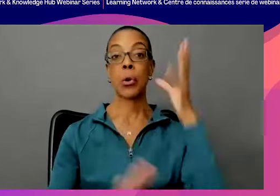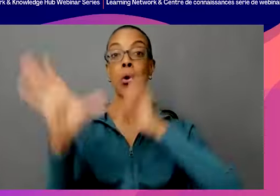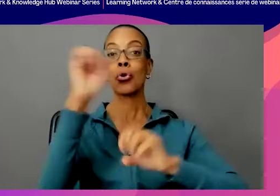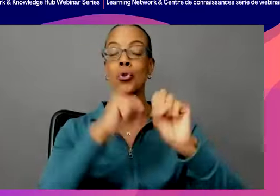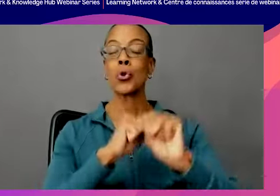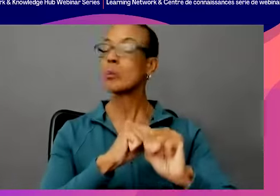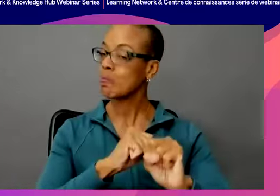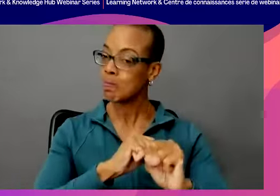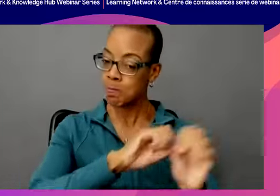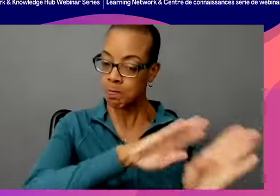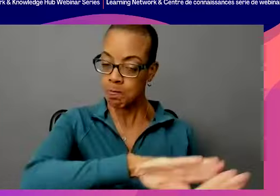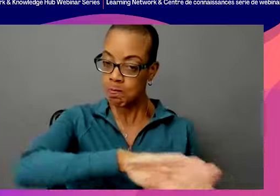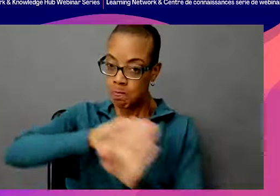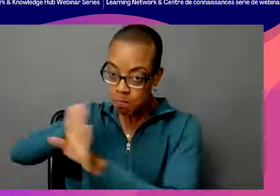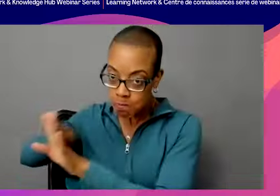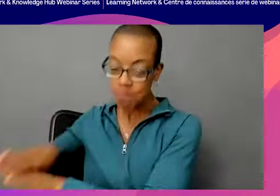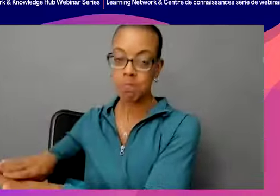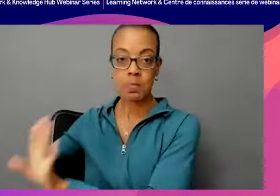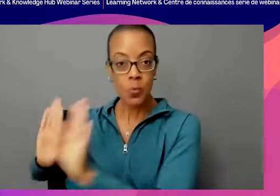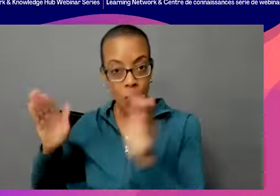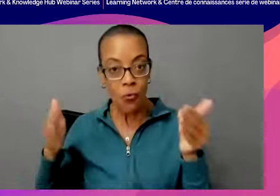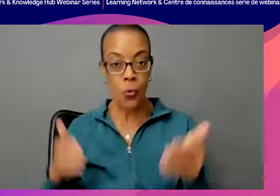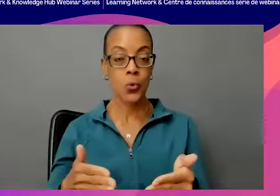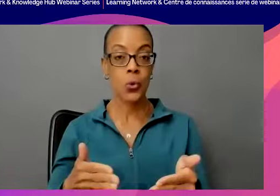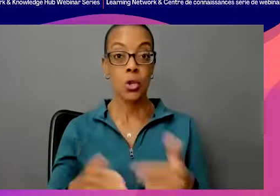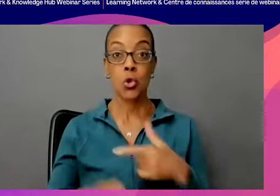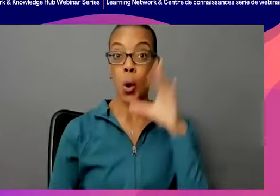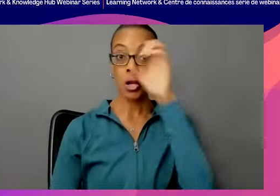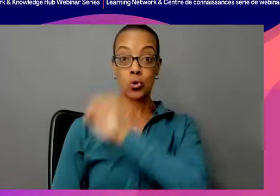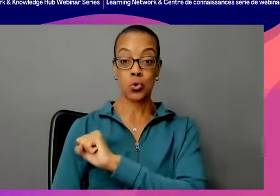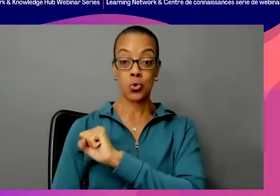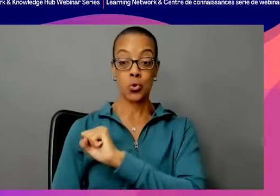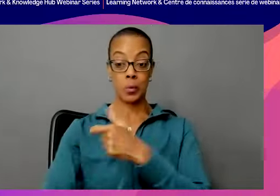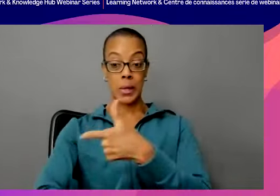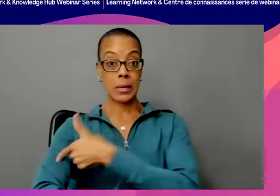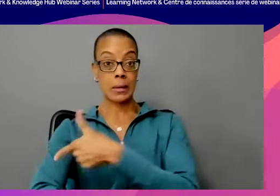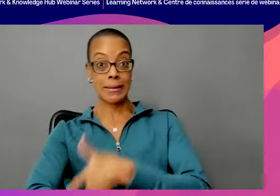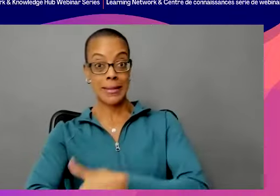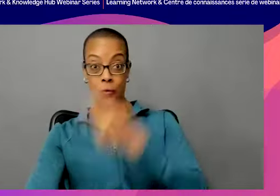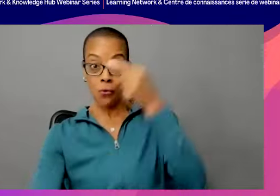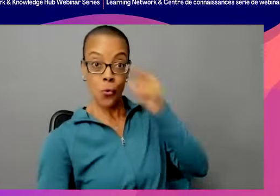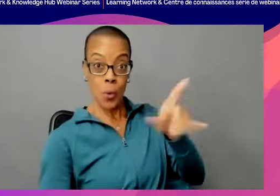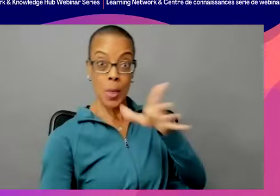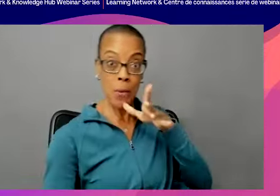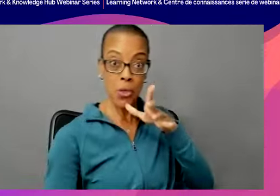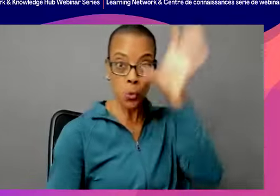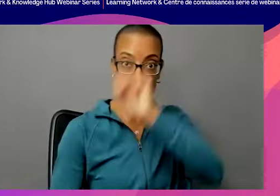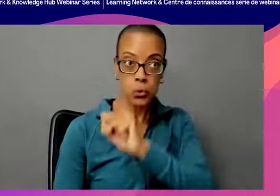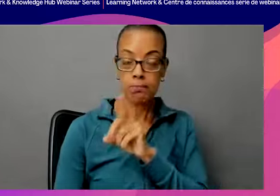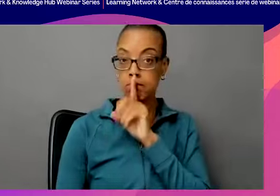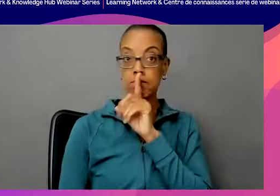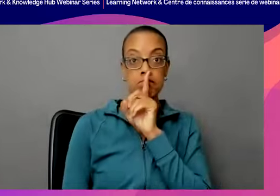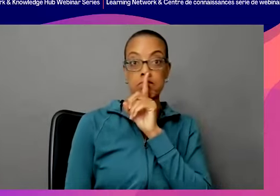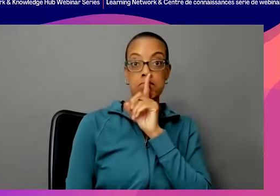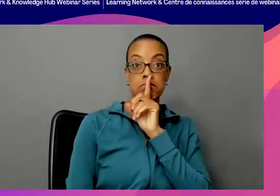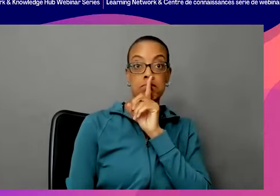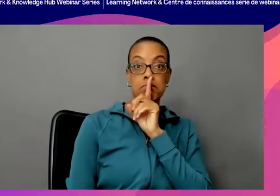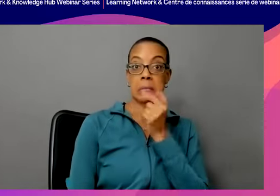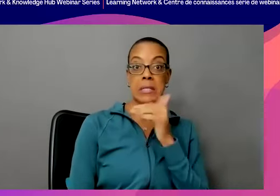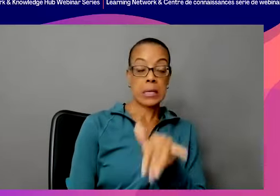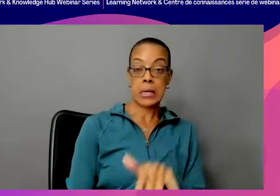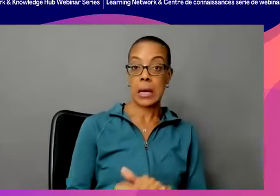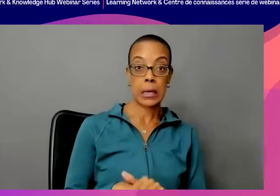harm reduction supplies are for her. At times, this is a potential bias that providers